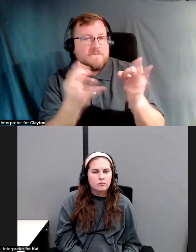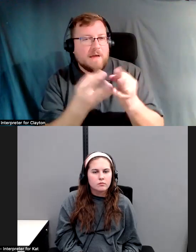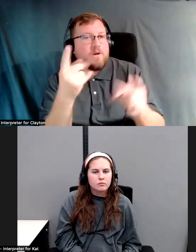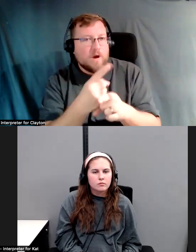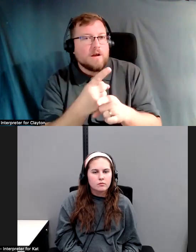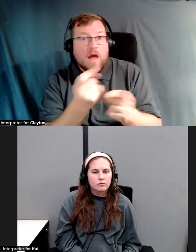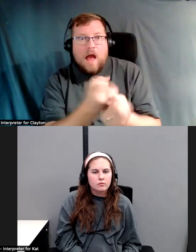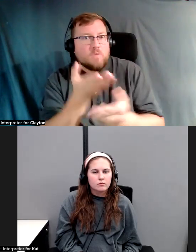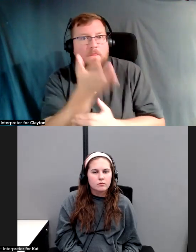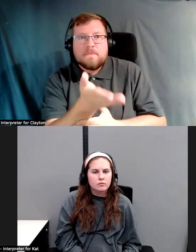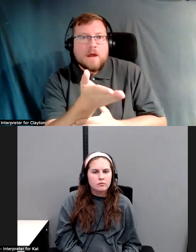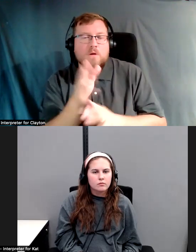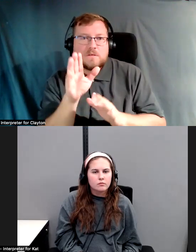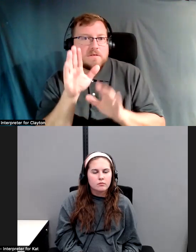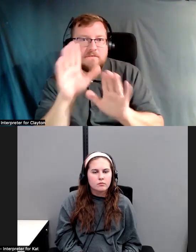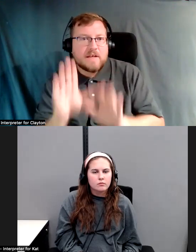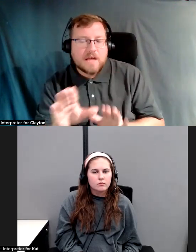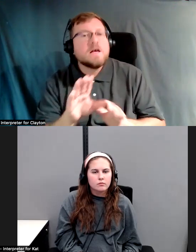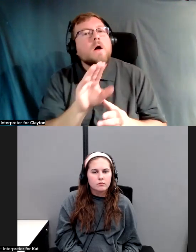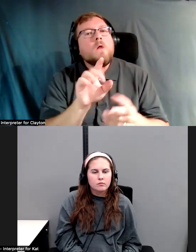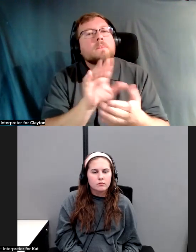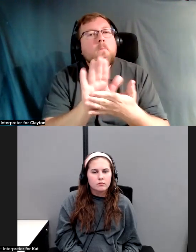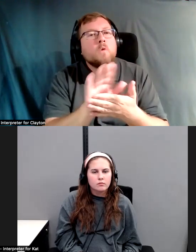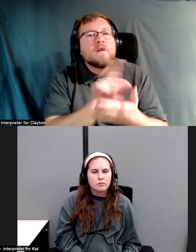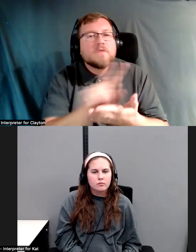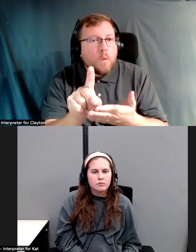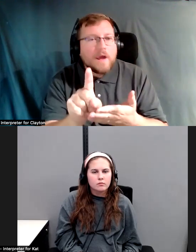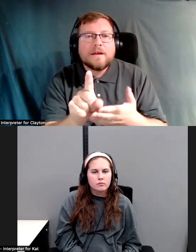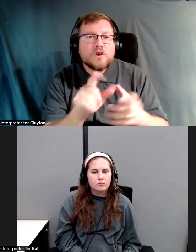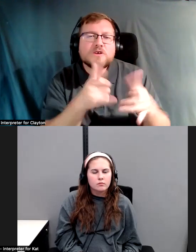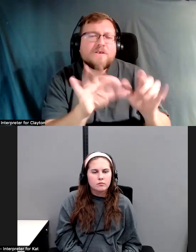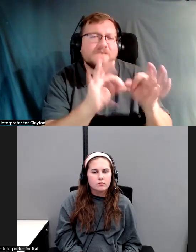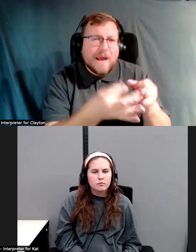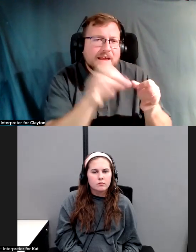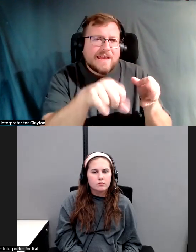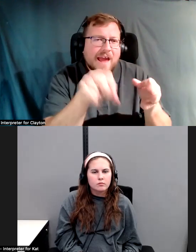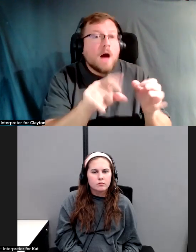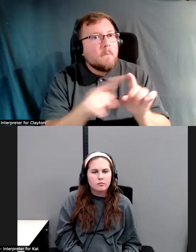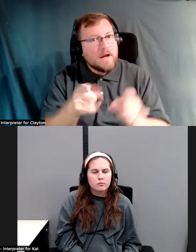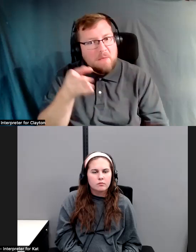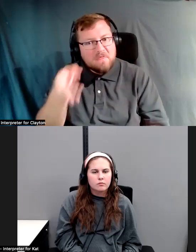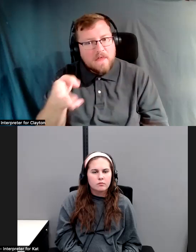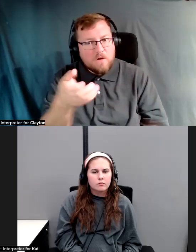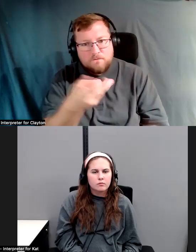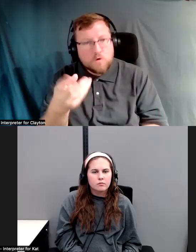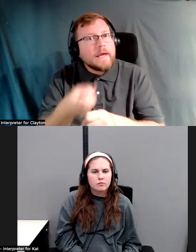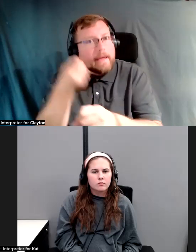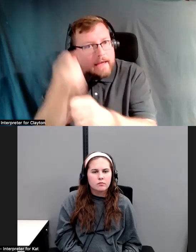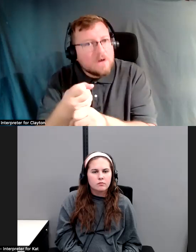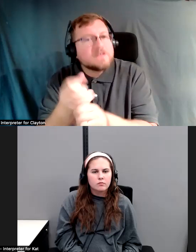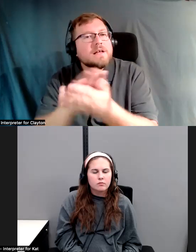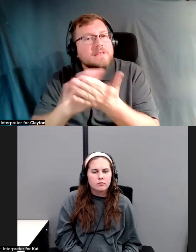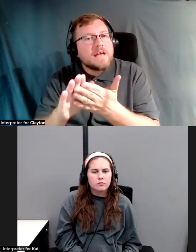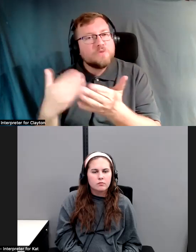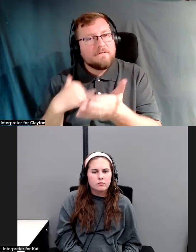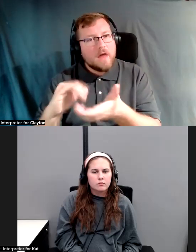You know, we do on movies of the week, but they go by so fast. And you know, when you're on a show for a couple of years, there are a couple of seasons, it's nice to have that